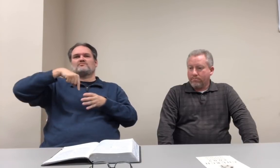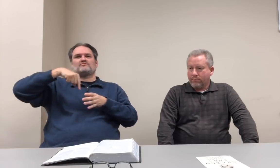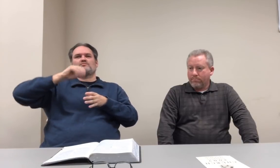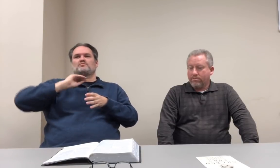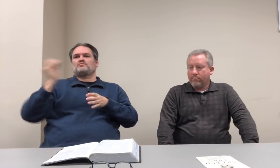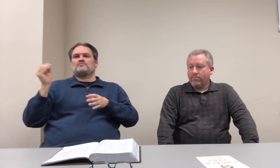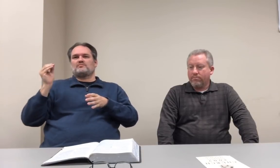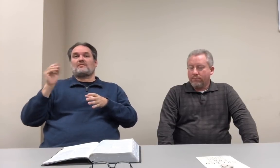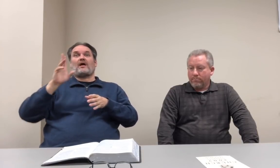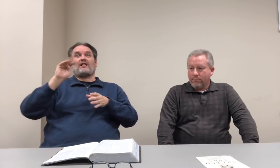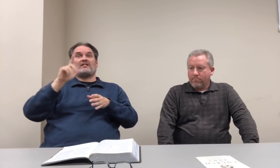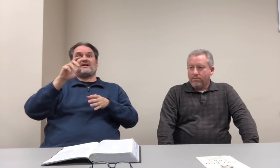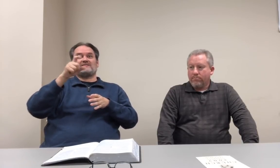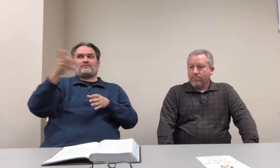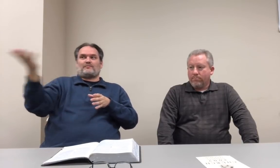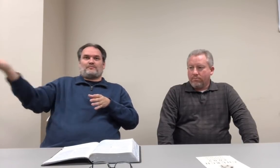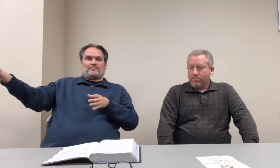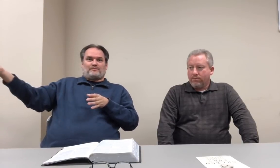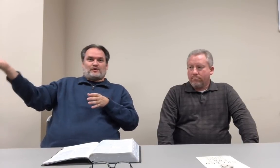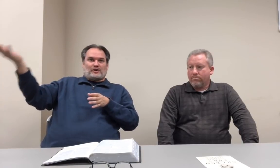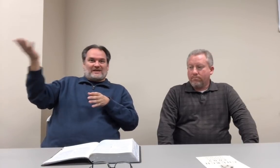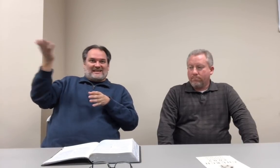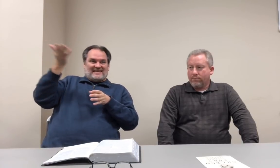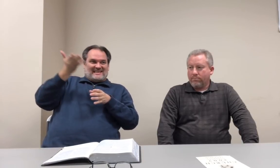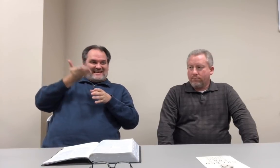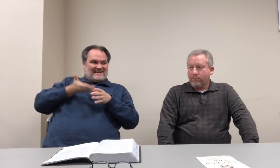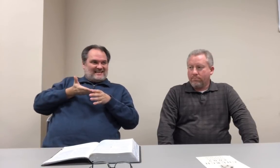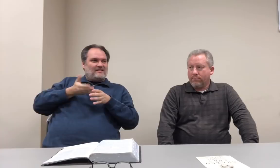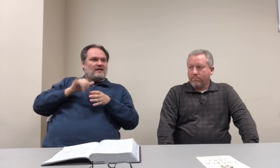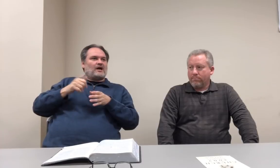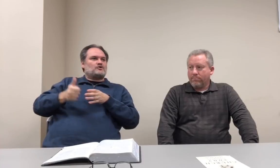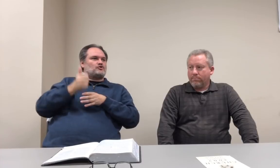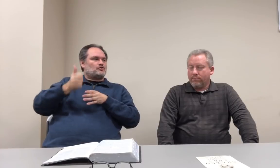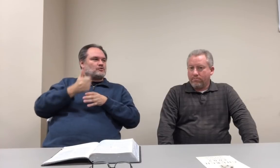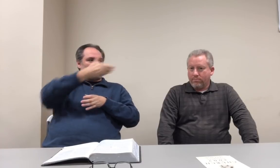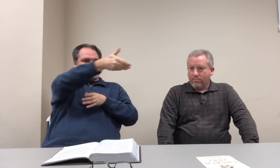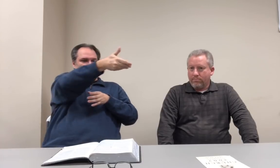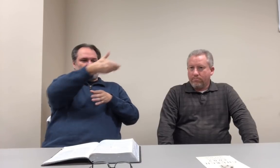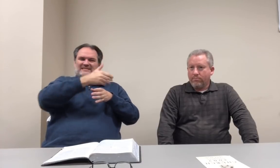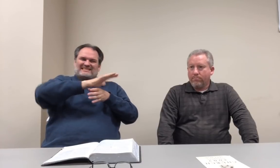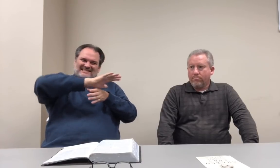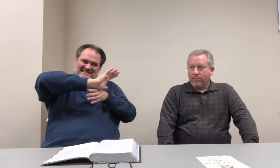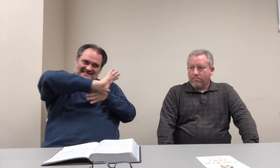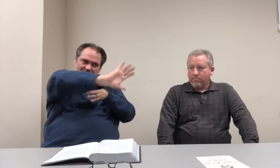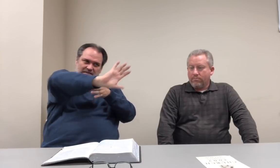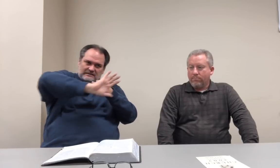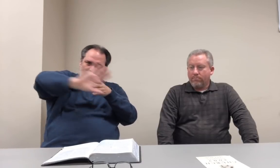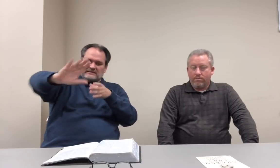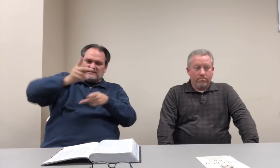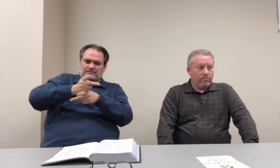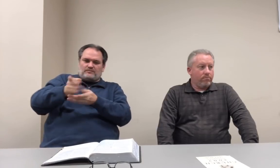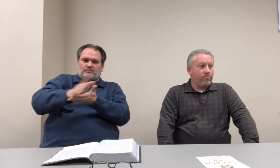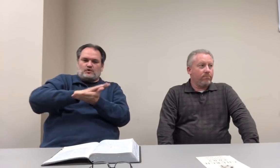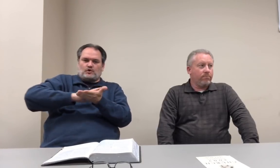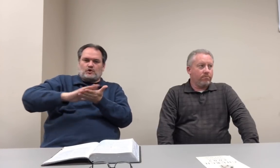same yesterday, today, and forever. And so, the God-man provides a